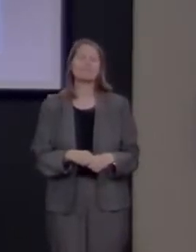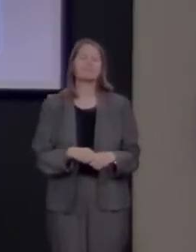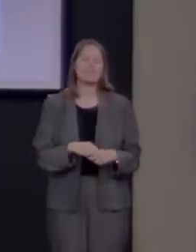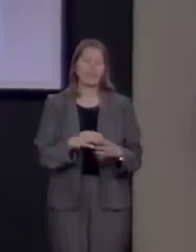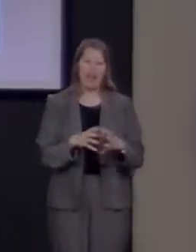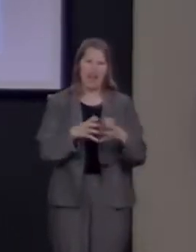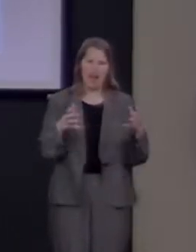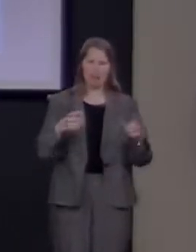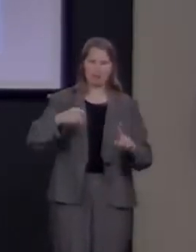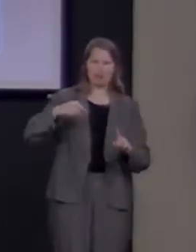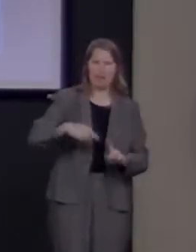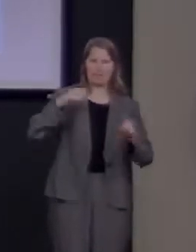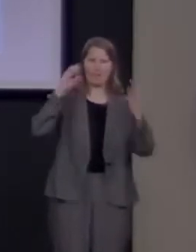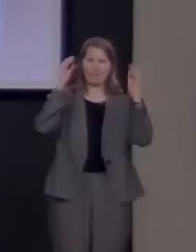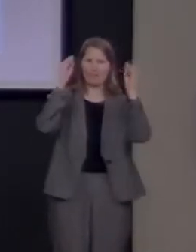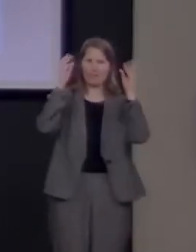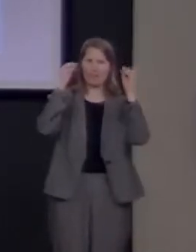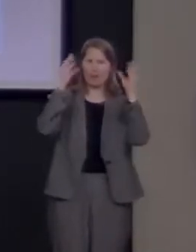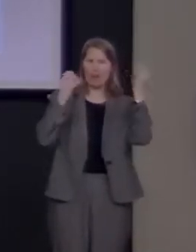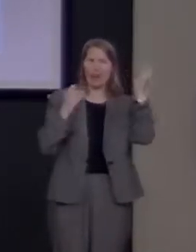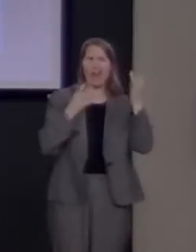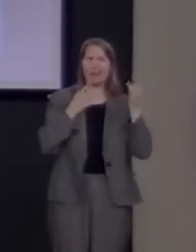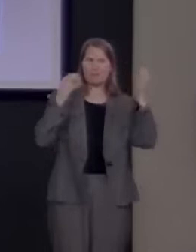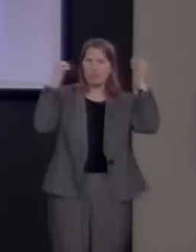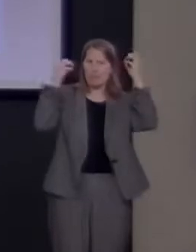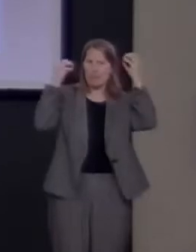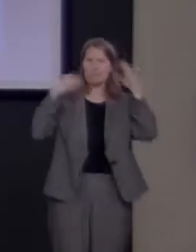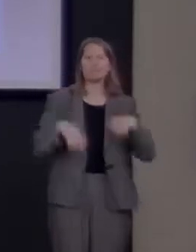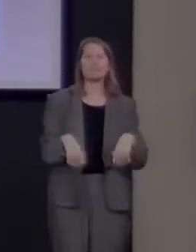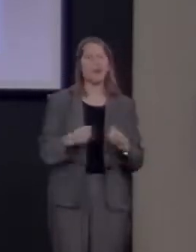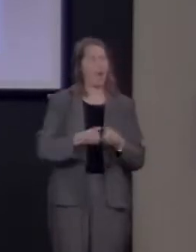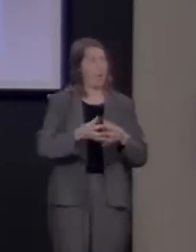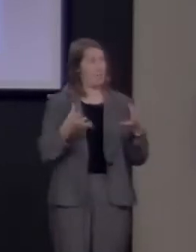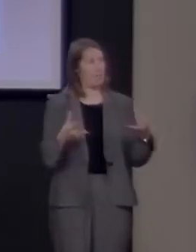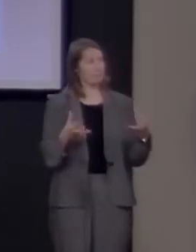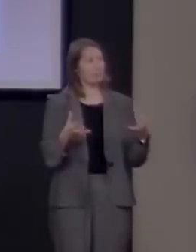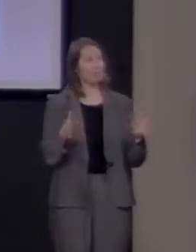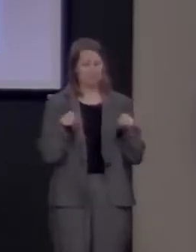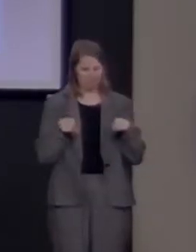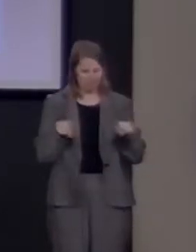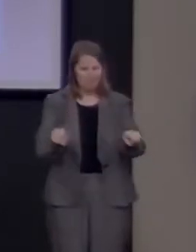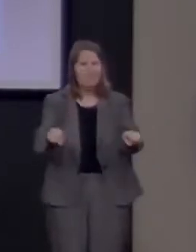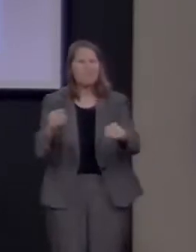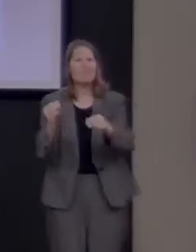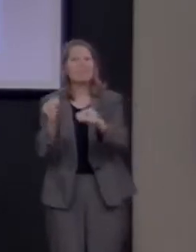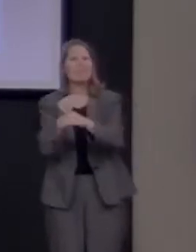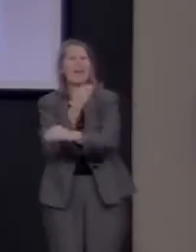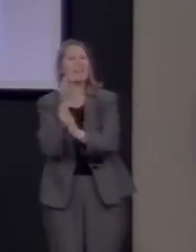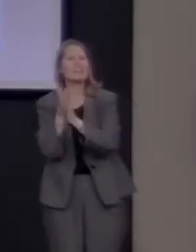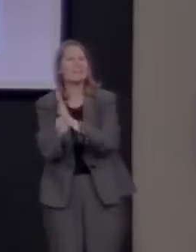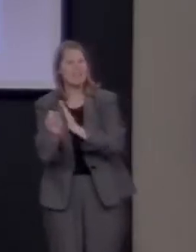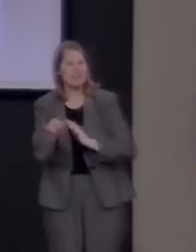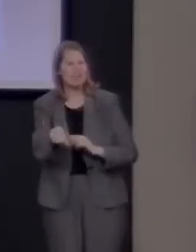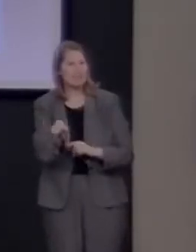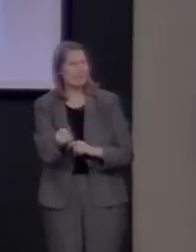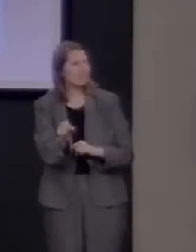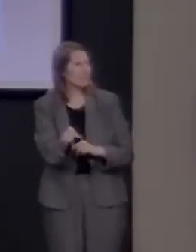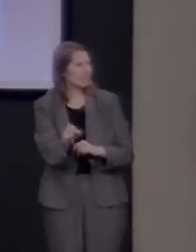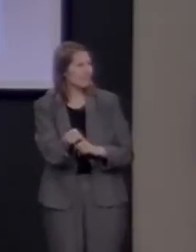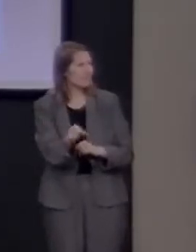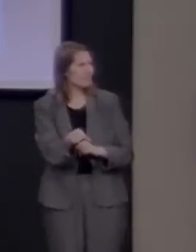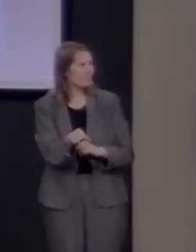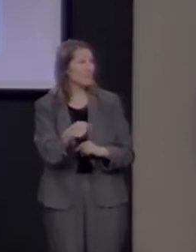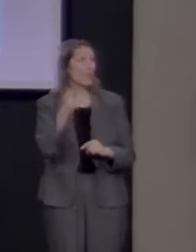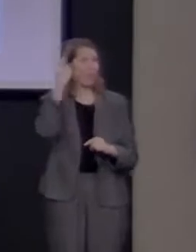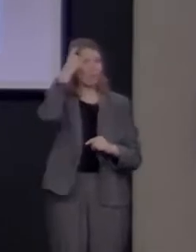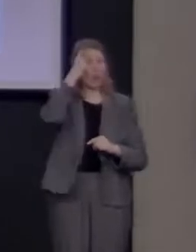amount of activation of this brain region were correlated with math fluency scores. So how much this brain